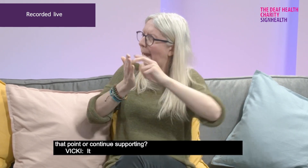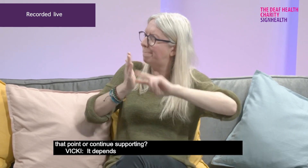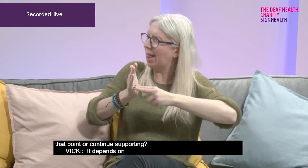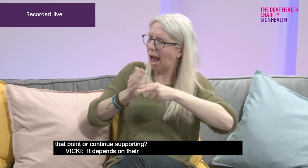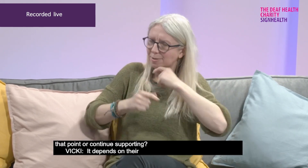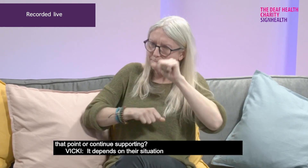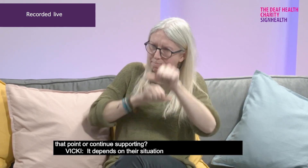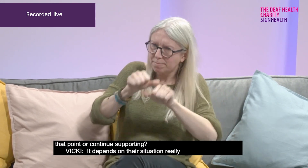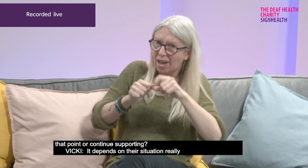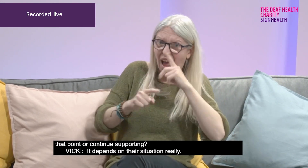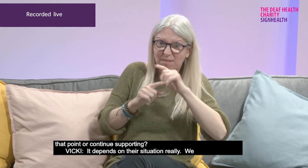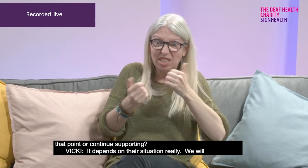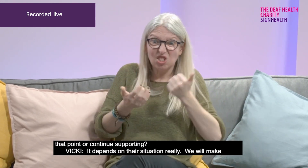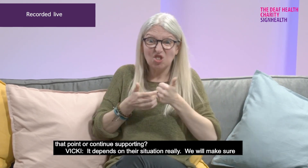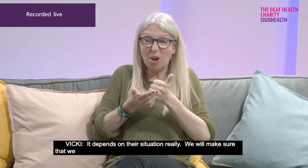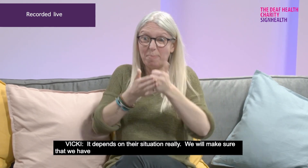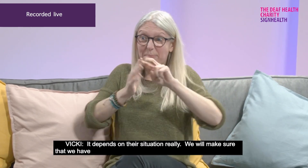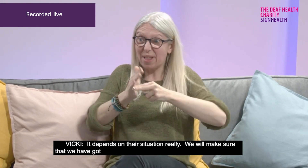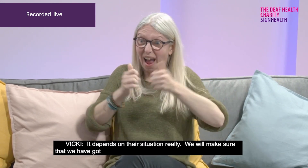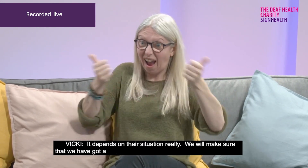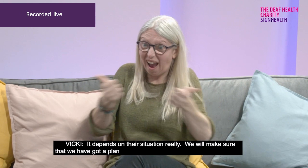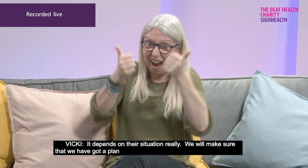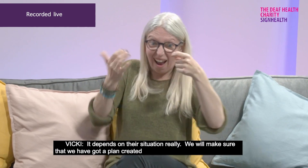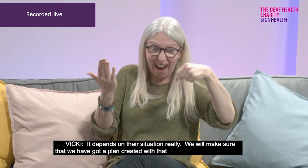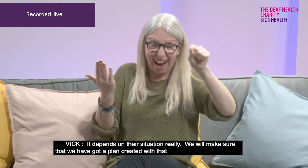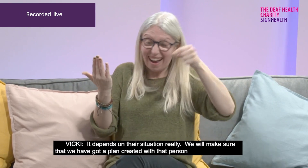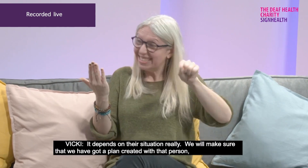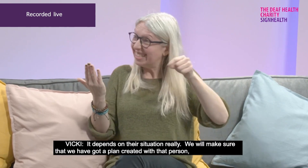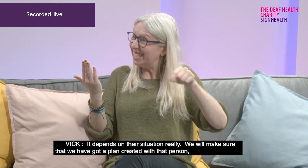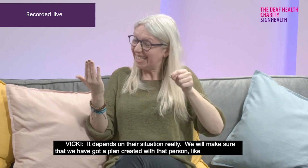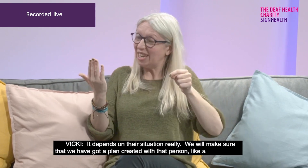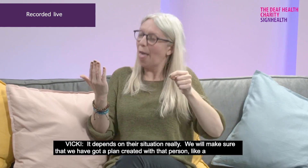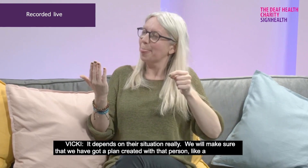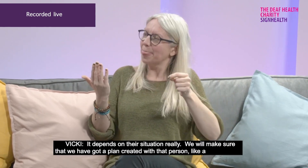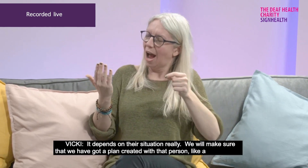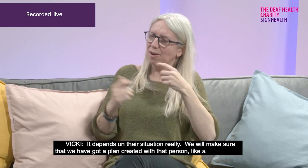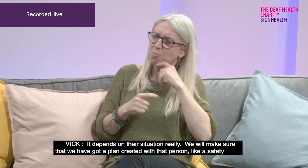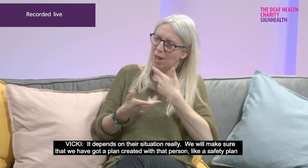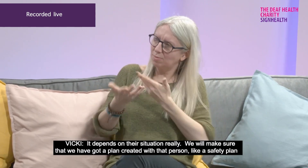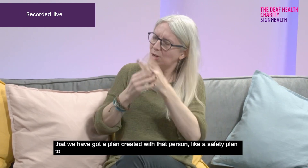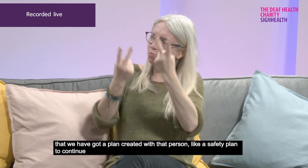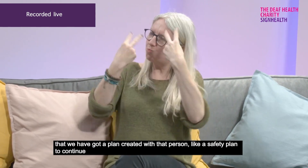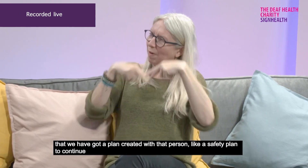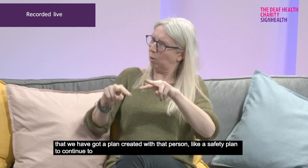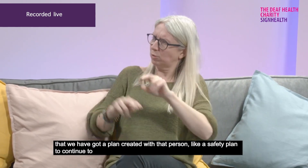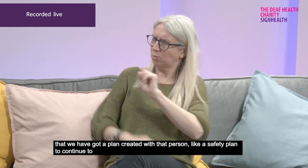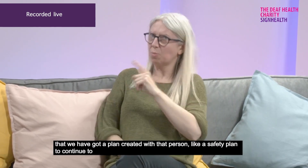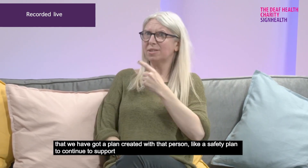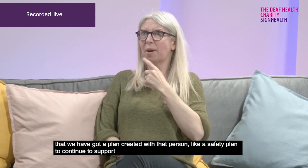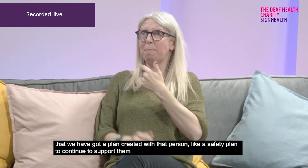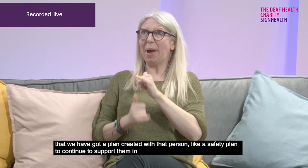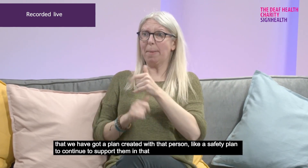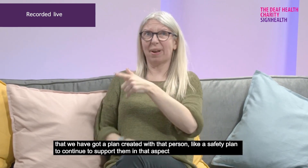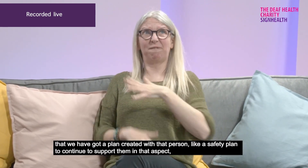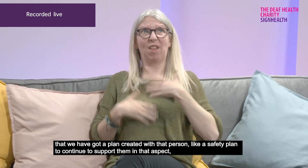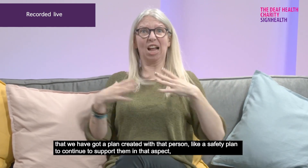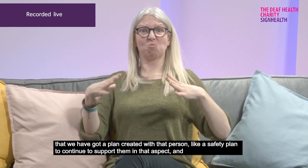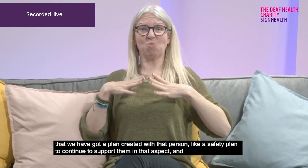their situation. We will make sure we've got a plan created with that person, like a safety plan, to continue to support them